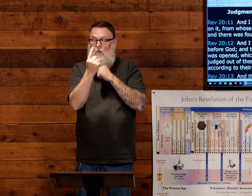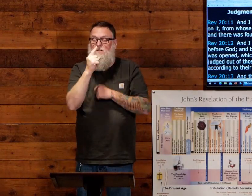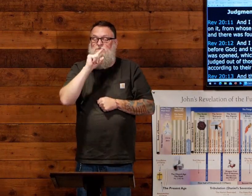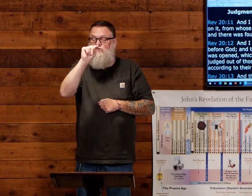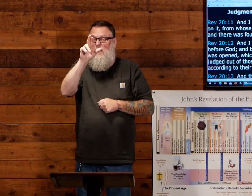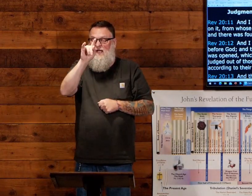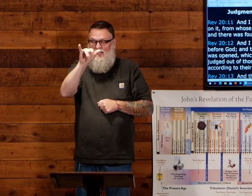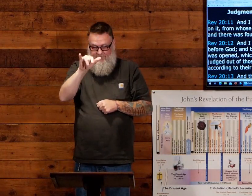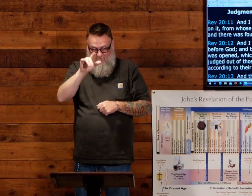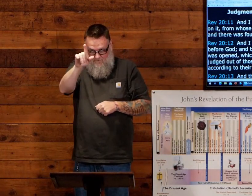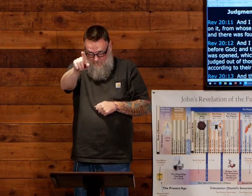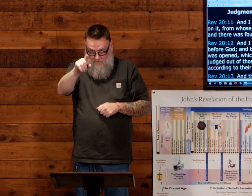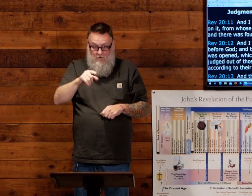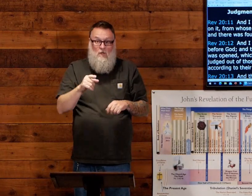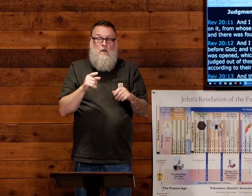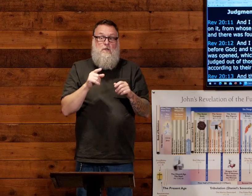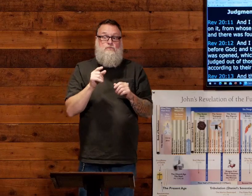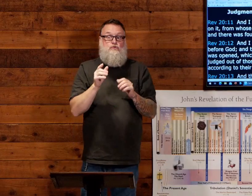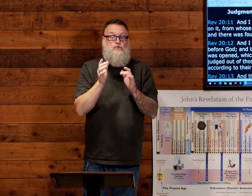three in one, the Trinity.